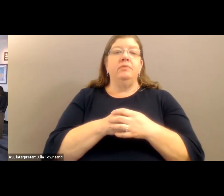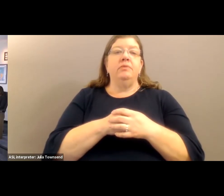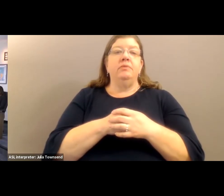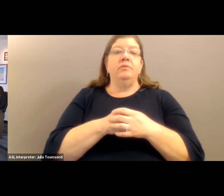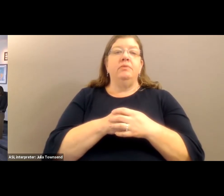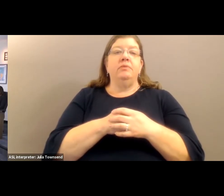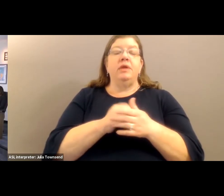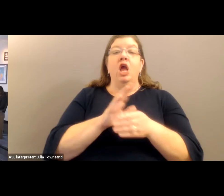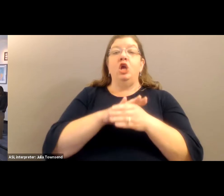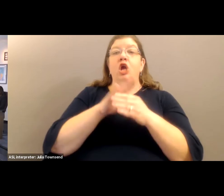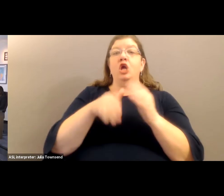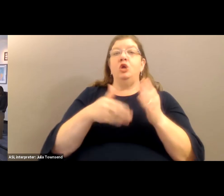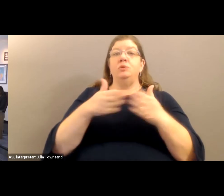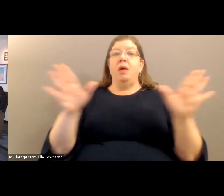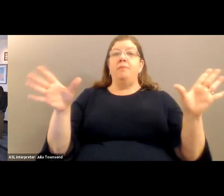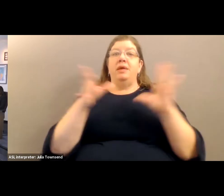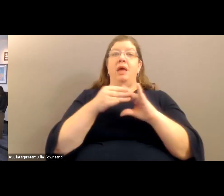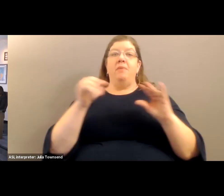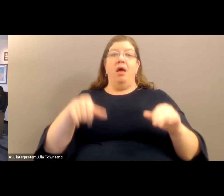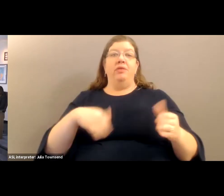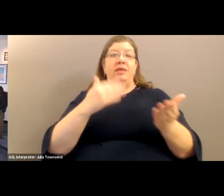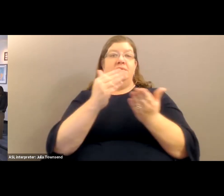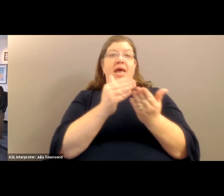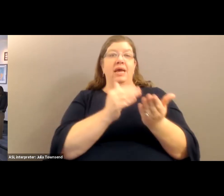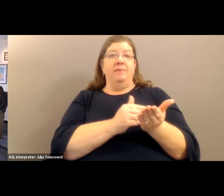That concludes public comment on this item.